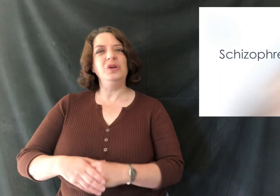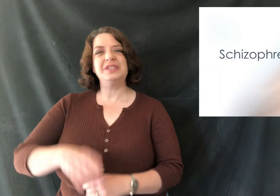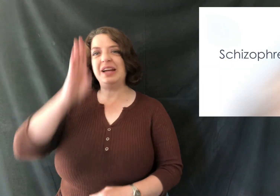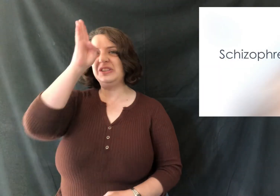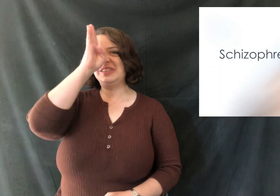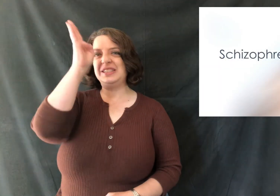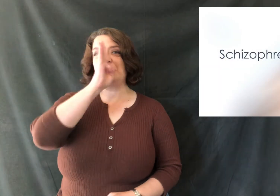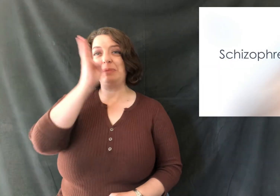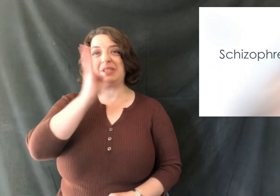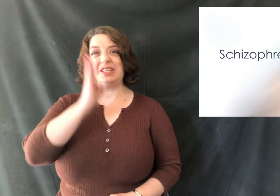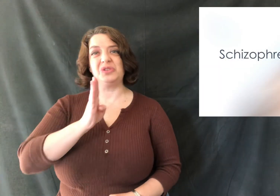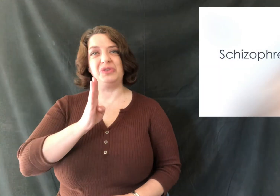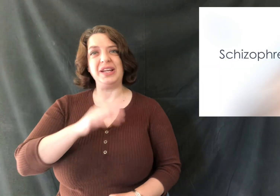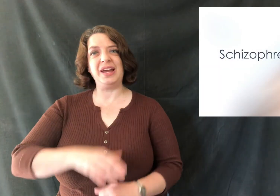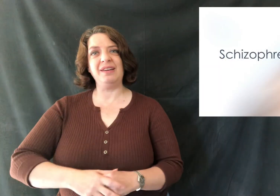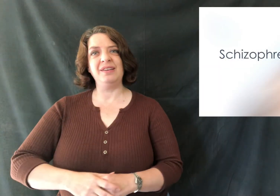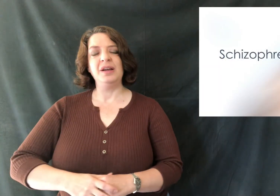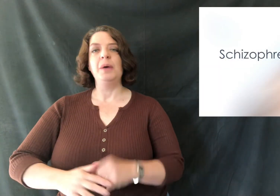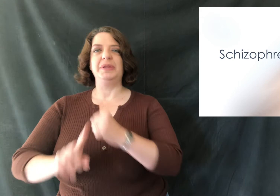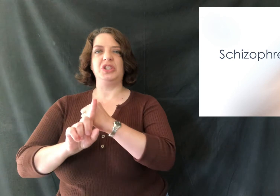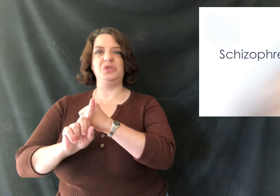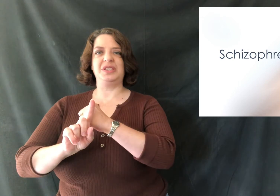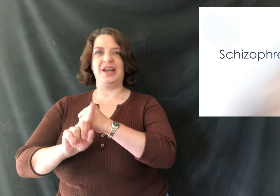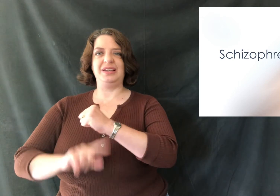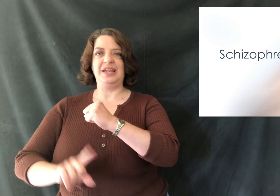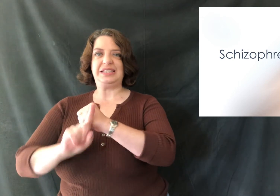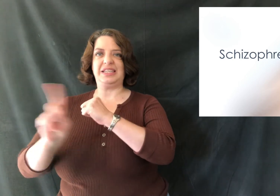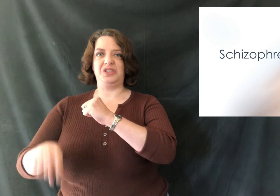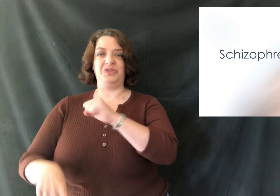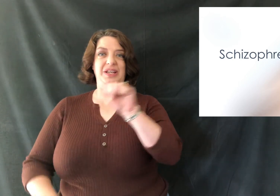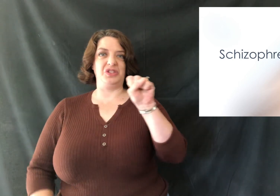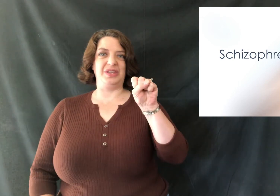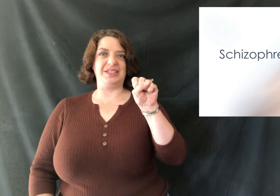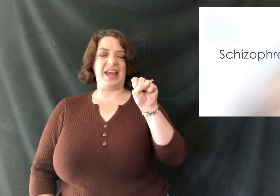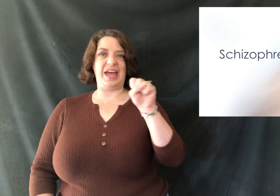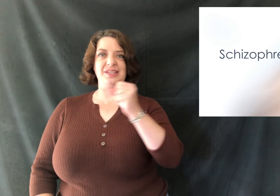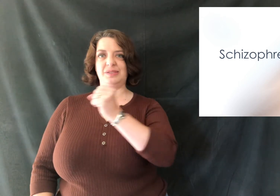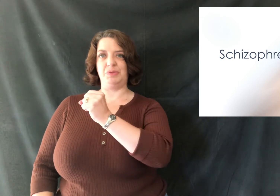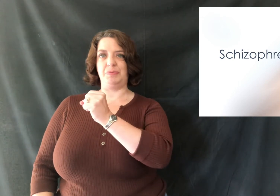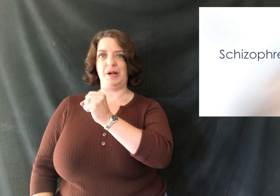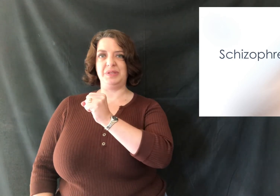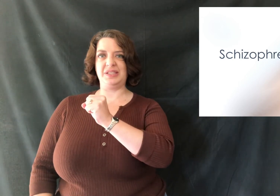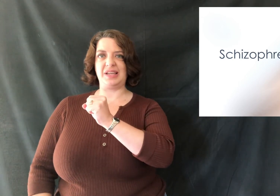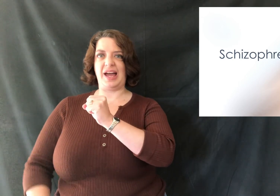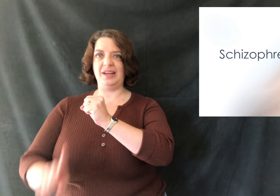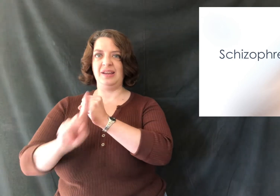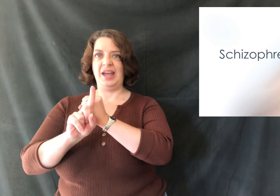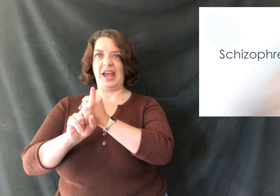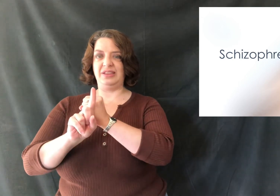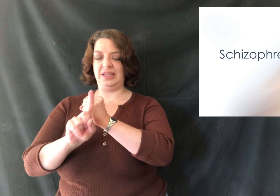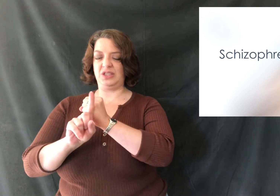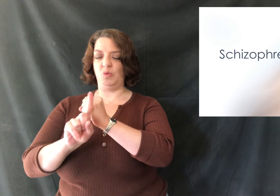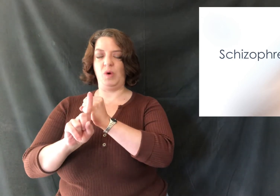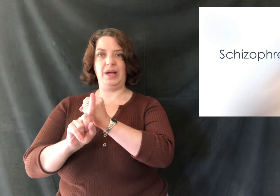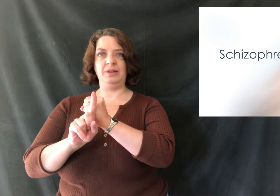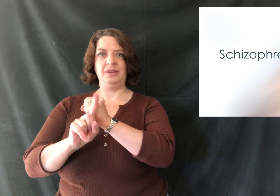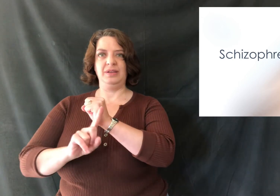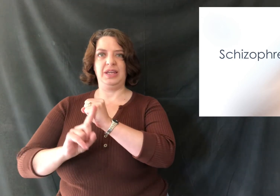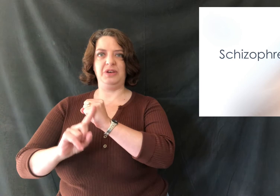sign you'll see sometimes schizophrenia, but the new sign schizophrenia. So that's an S with palm to the side, and then that's a 1 here from the